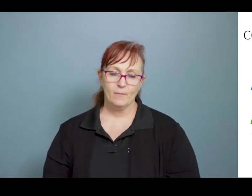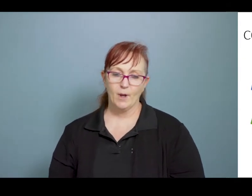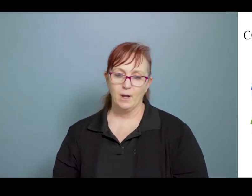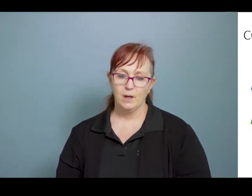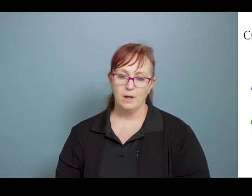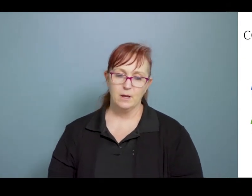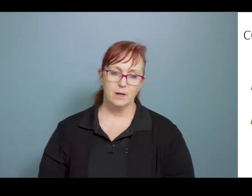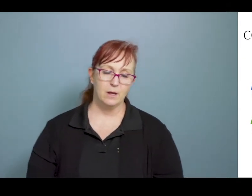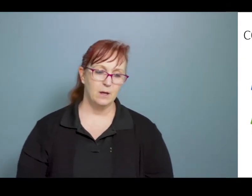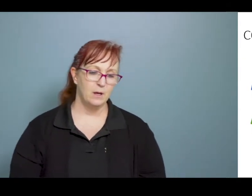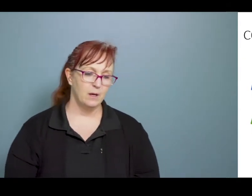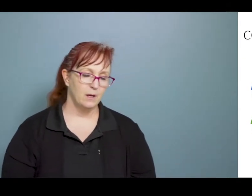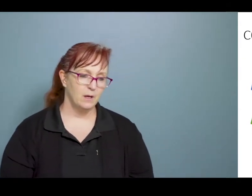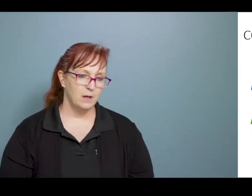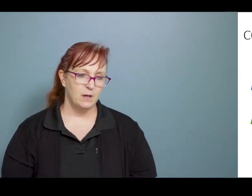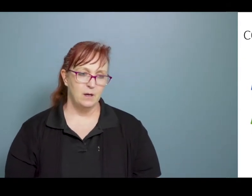And that